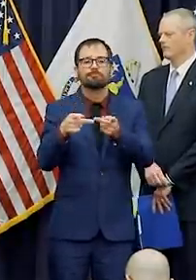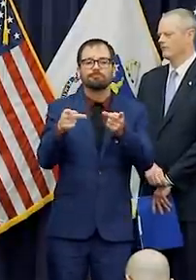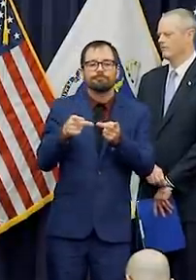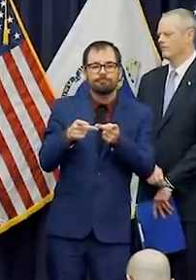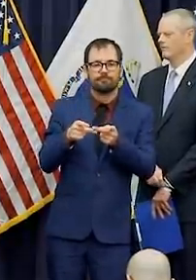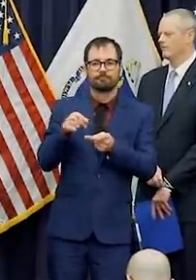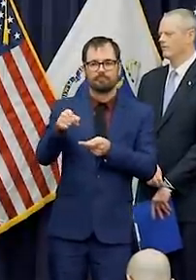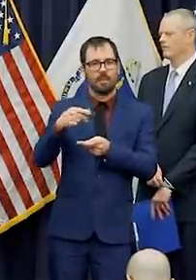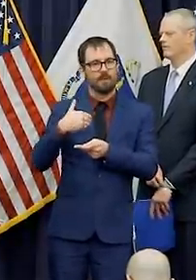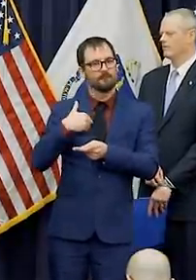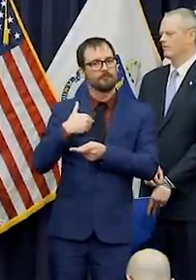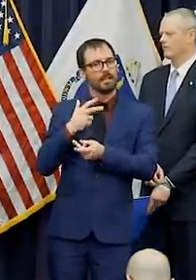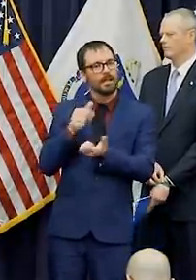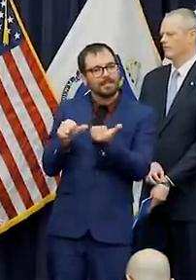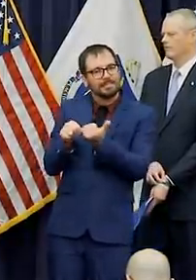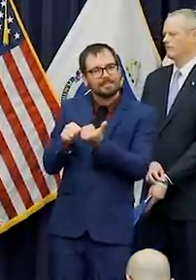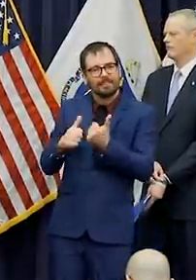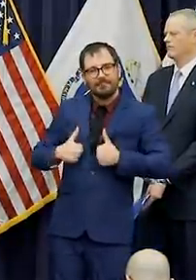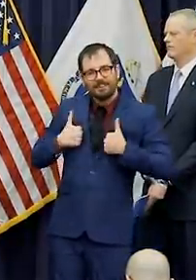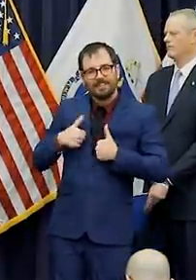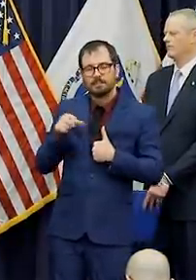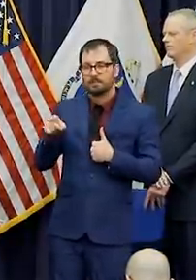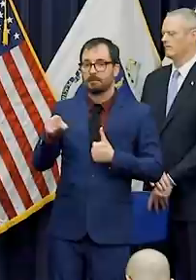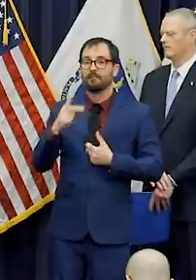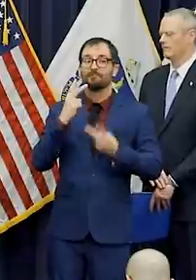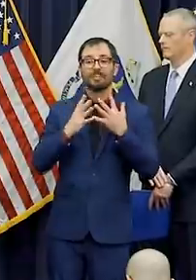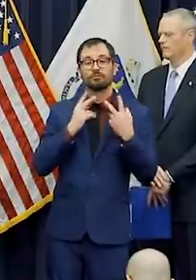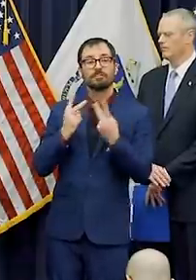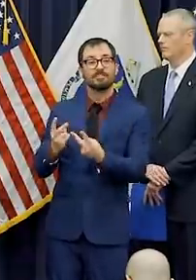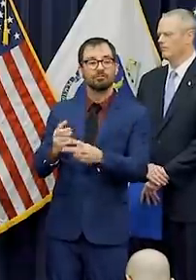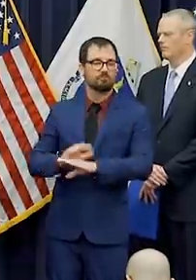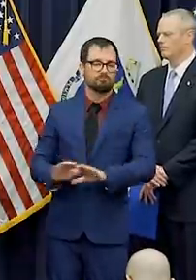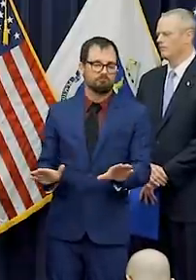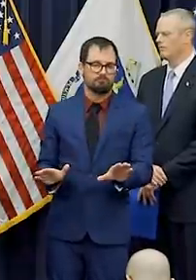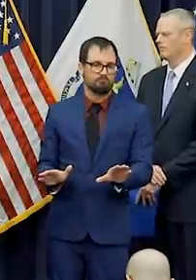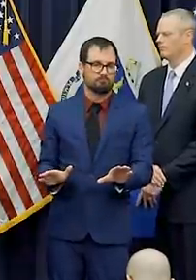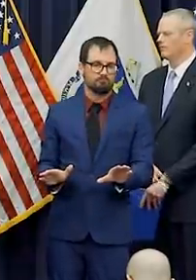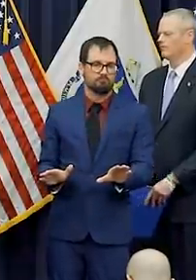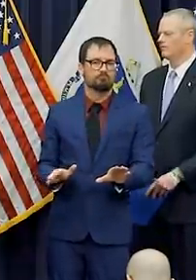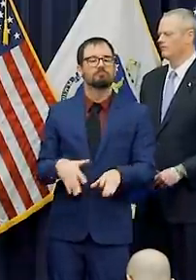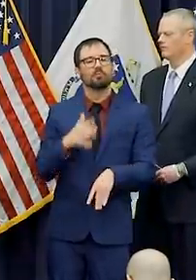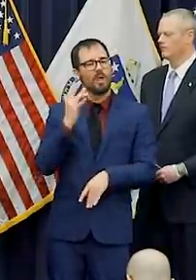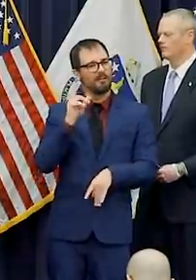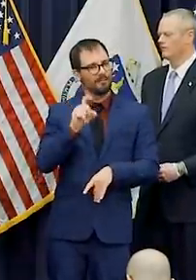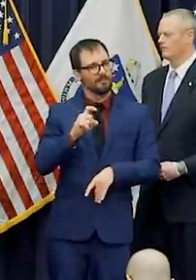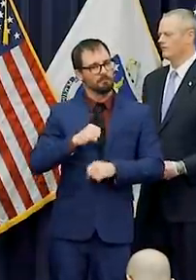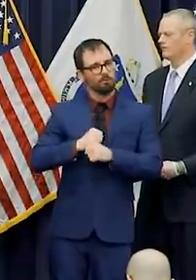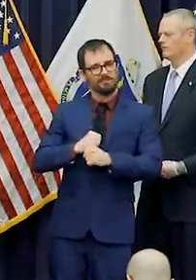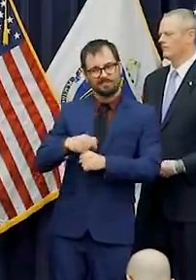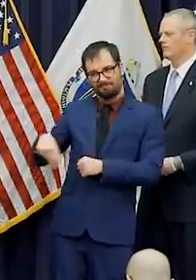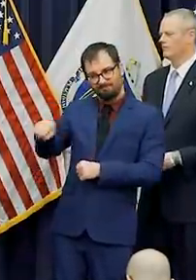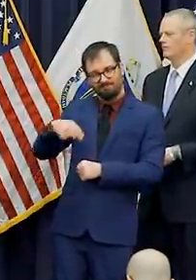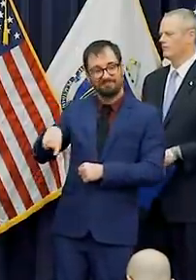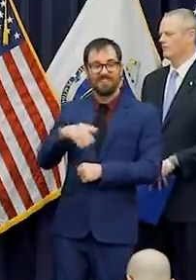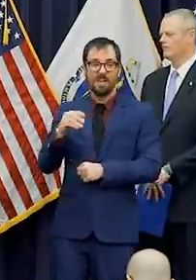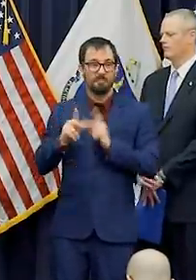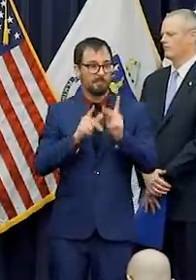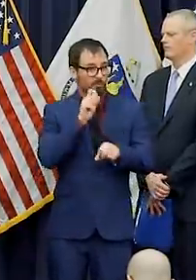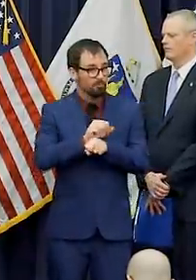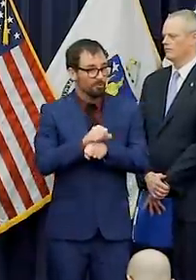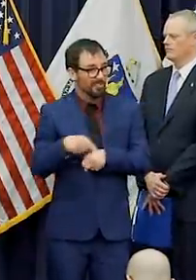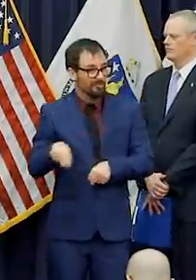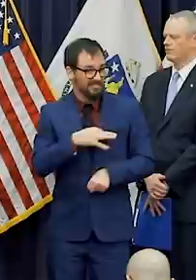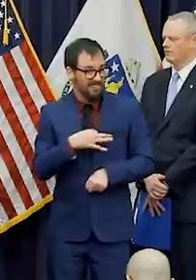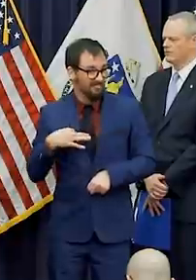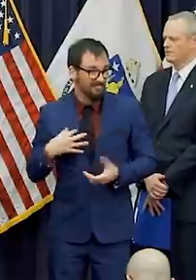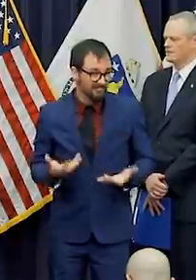of residents and staff. And obviously, there's exceptions for end of life and hospice care. This is consistent with